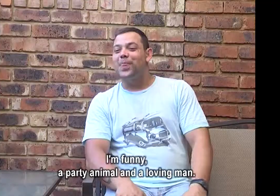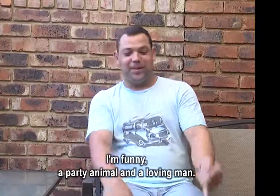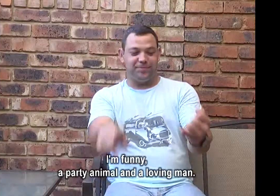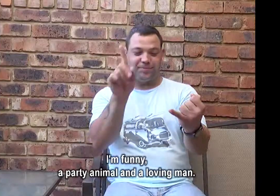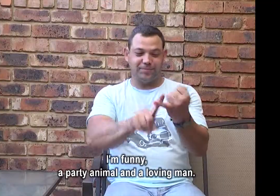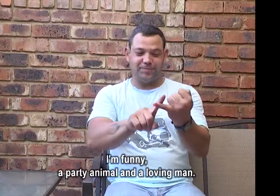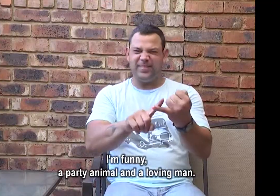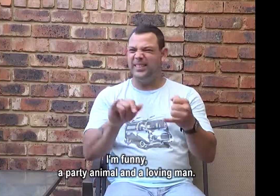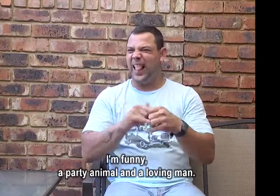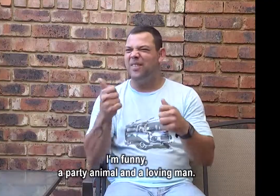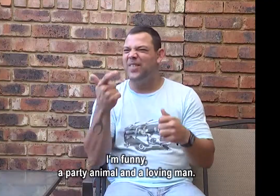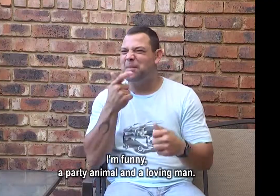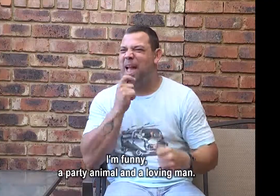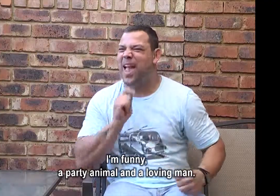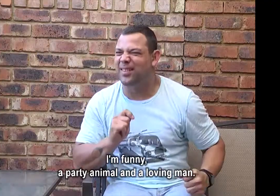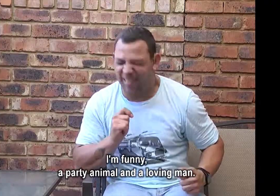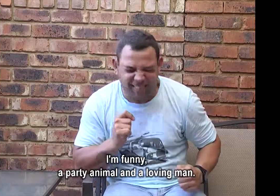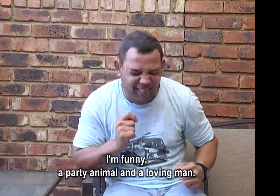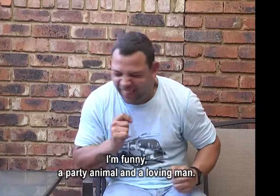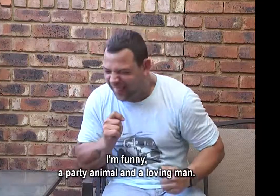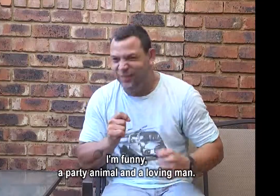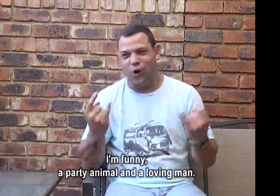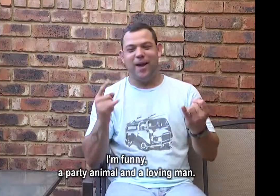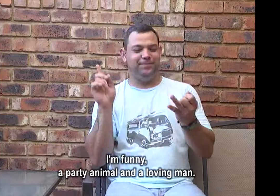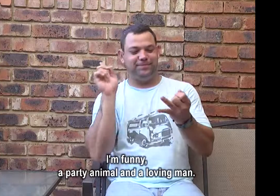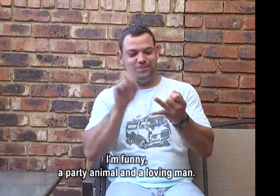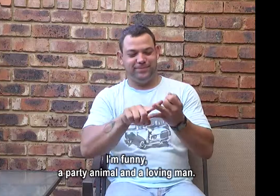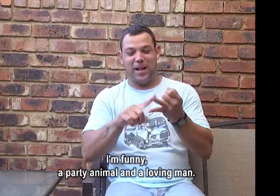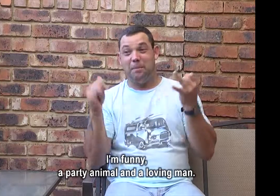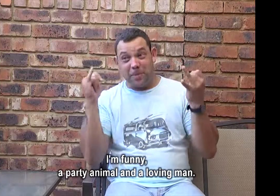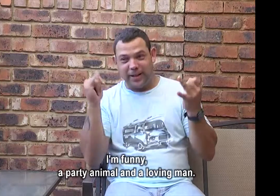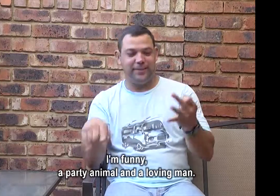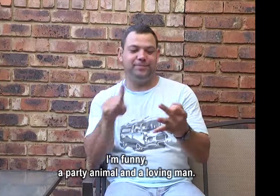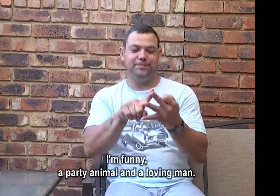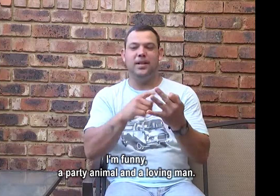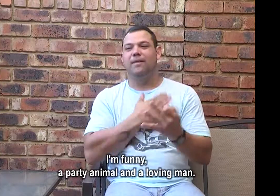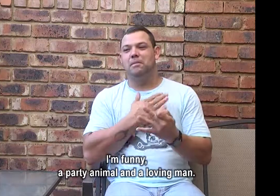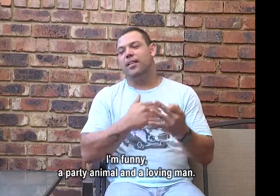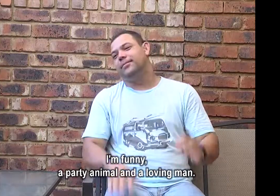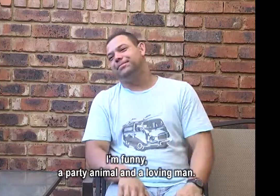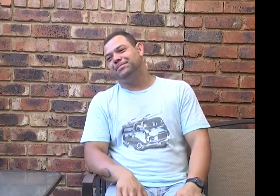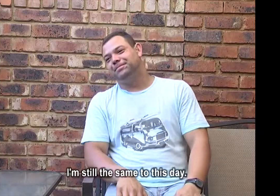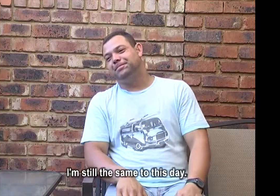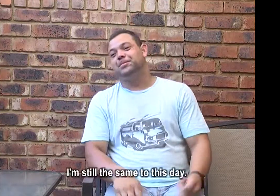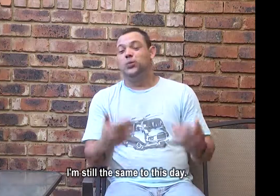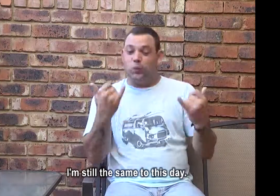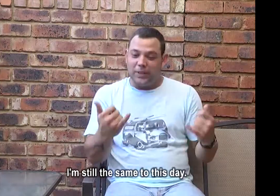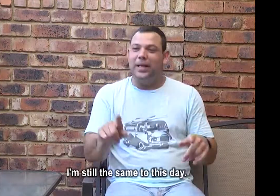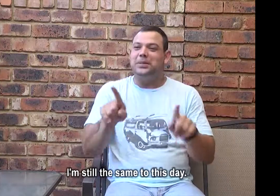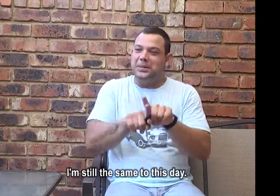I'm funny, hey, a party animal, and a loving man. I'm still the